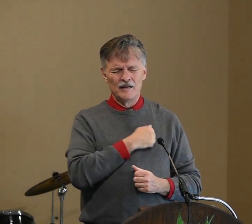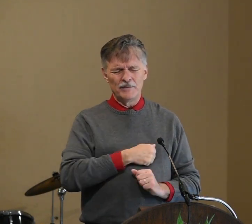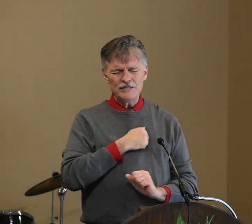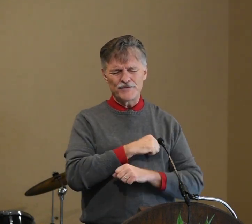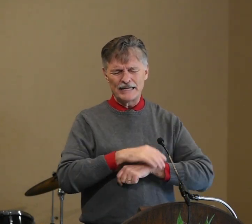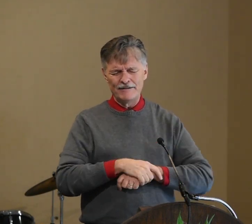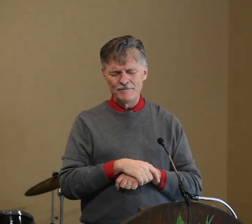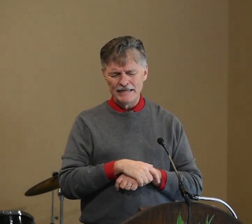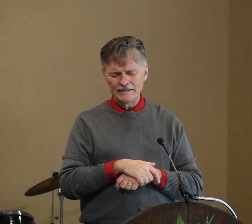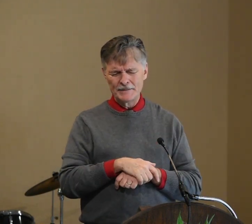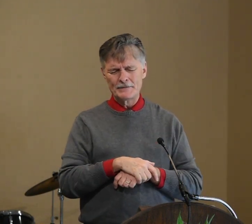please forgive me